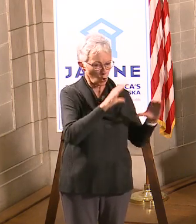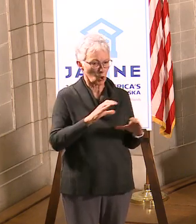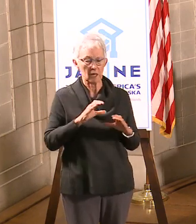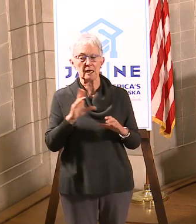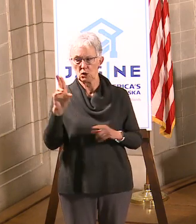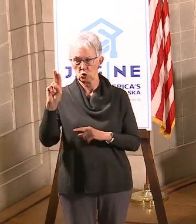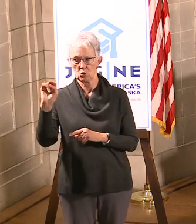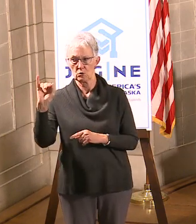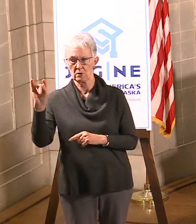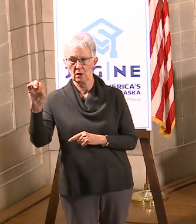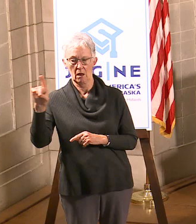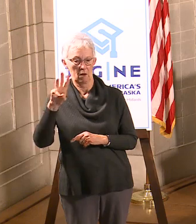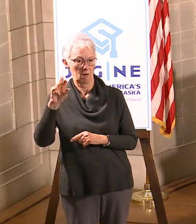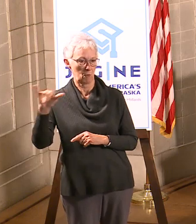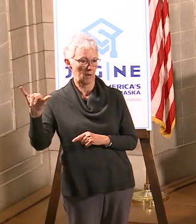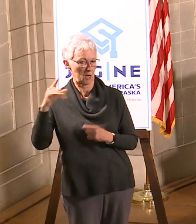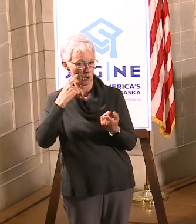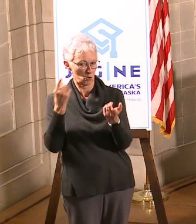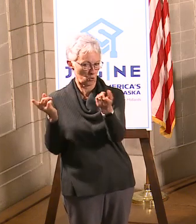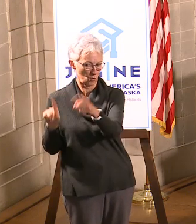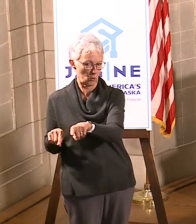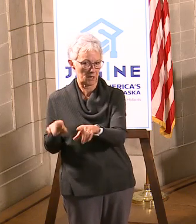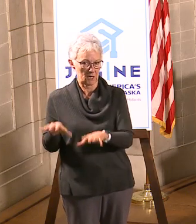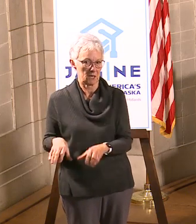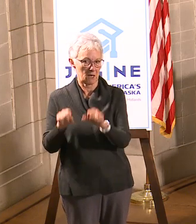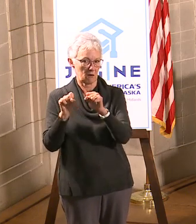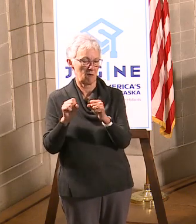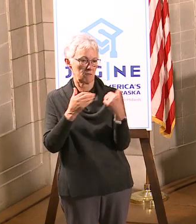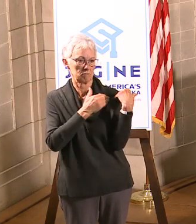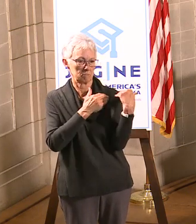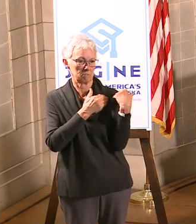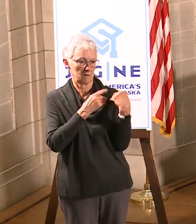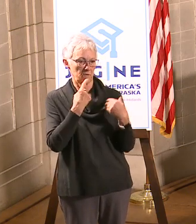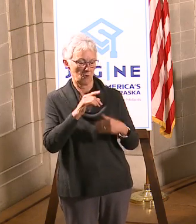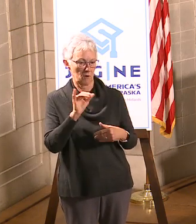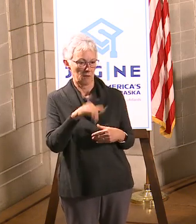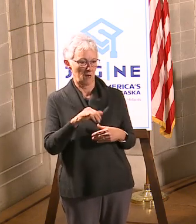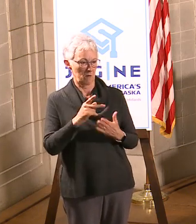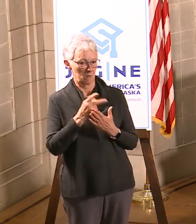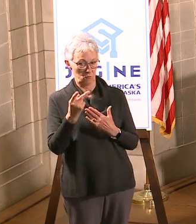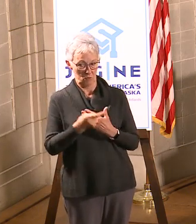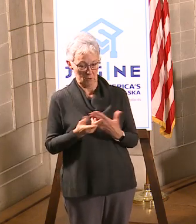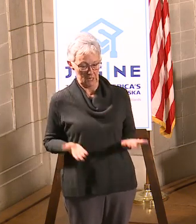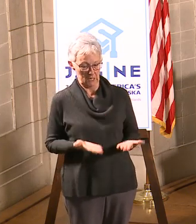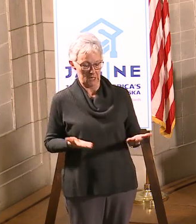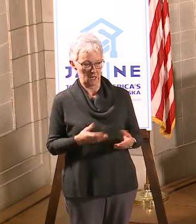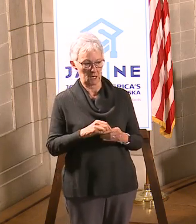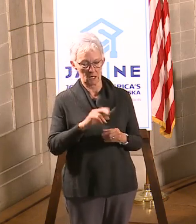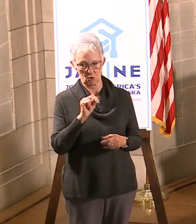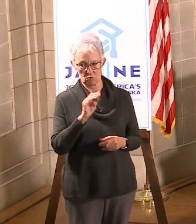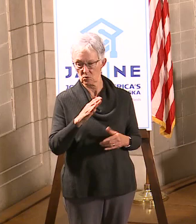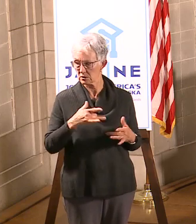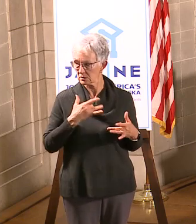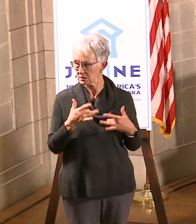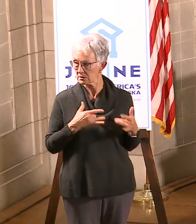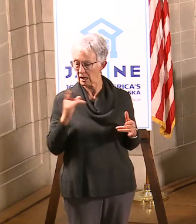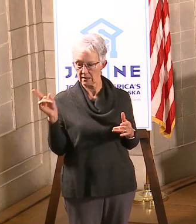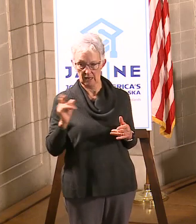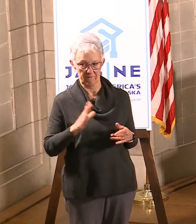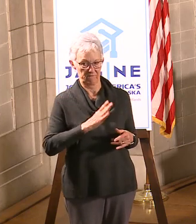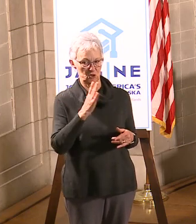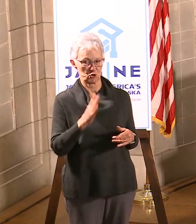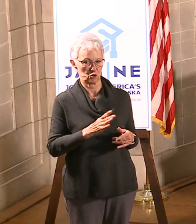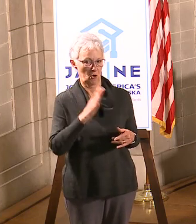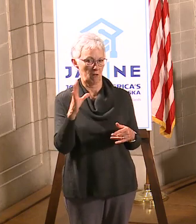then agreed to take over responsibility for the program, and now very excited that they have become an official